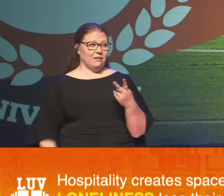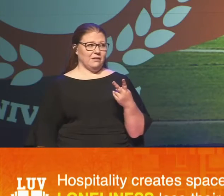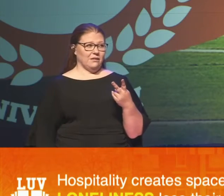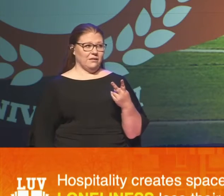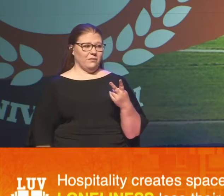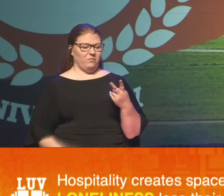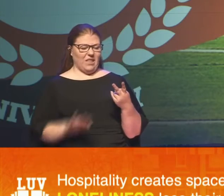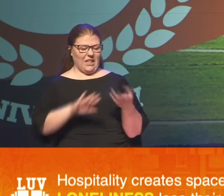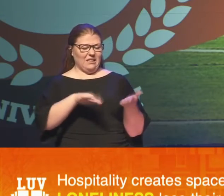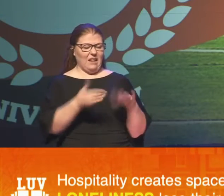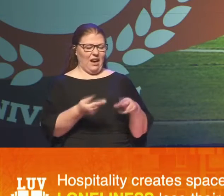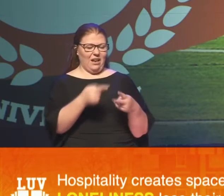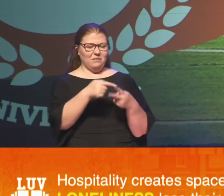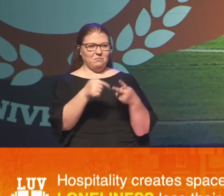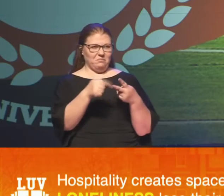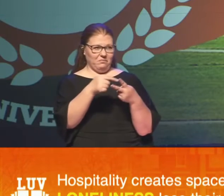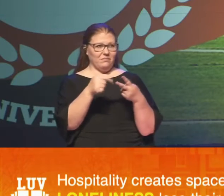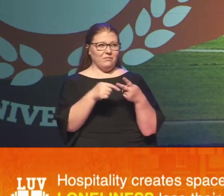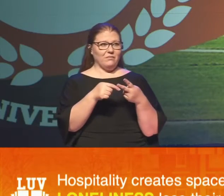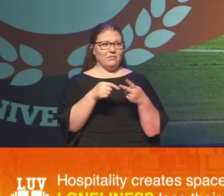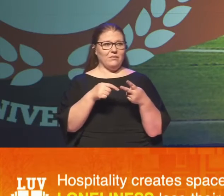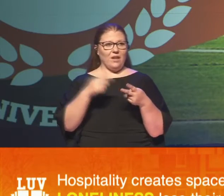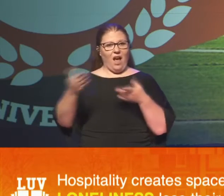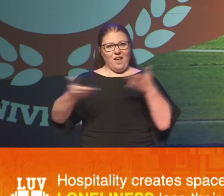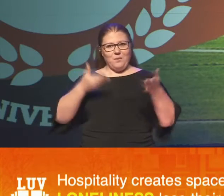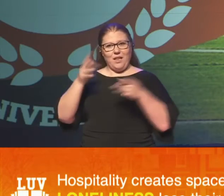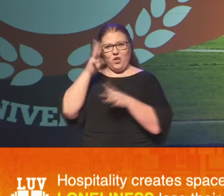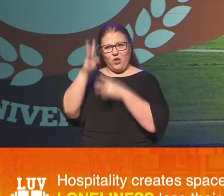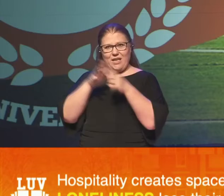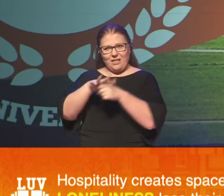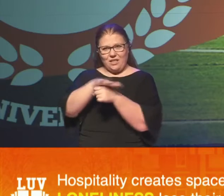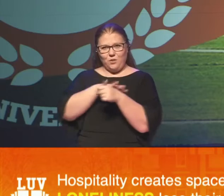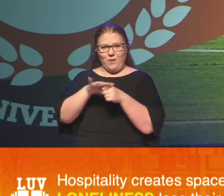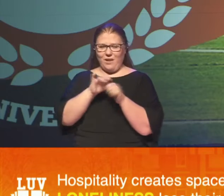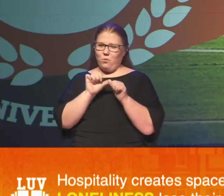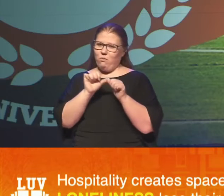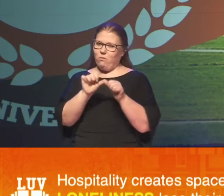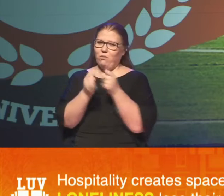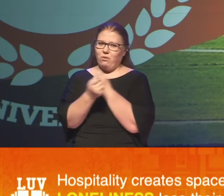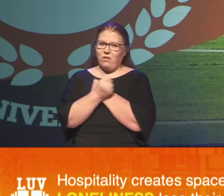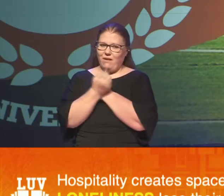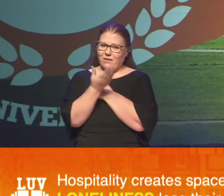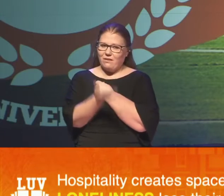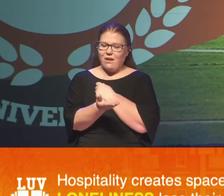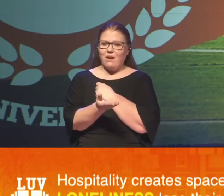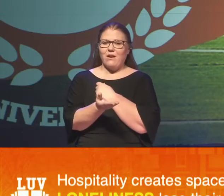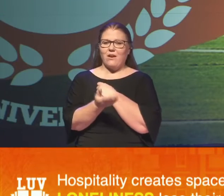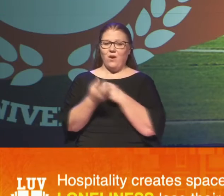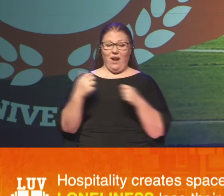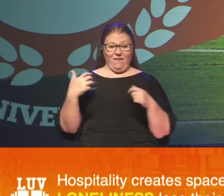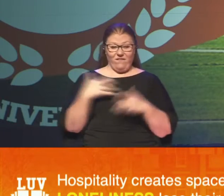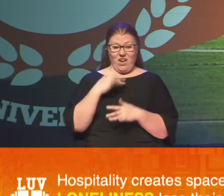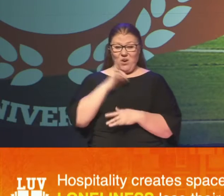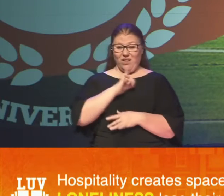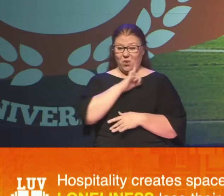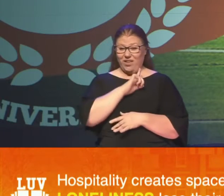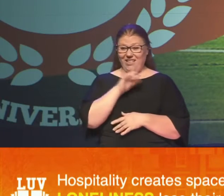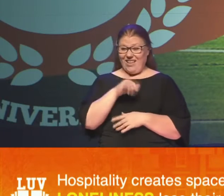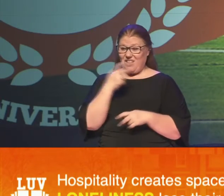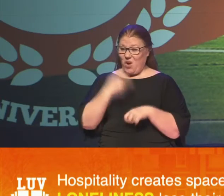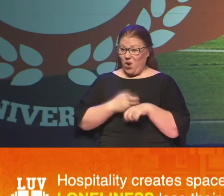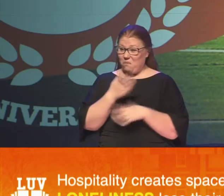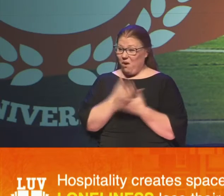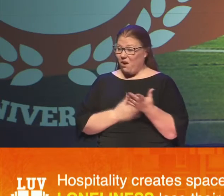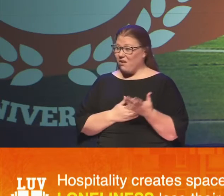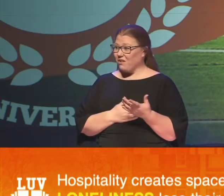See, I think hospitality creates that space where unconditional love is present in speaking, and fear and loneliness, that's the hard part of